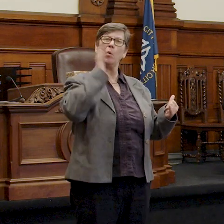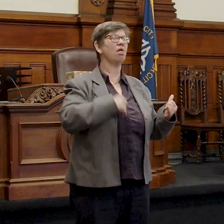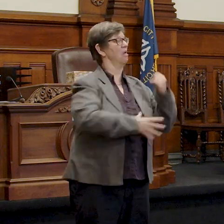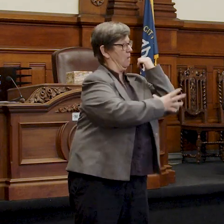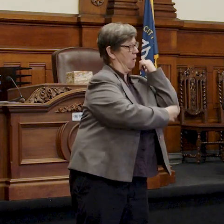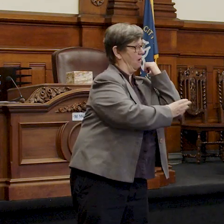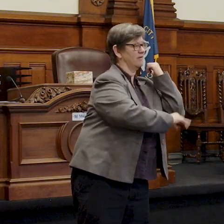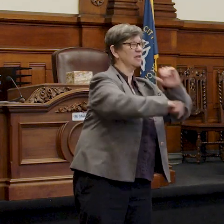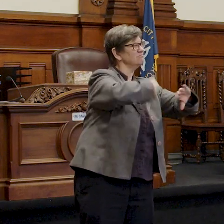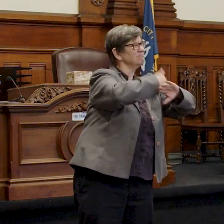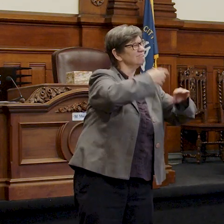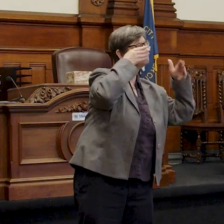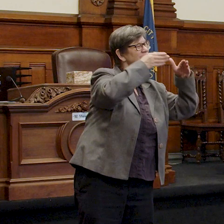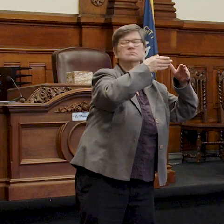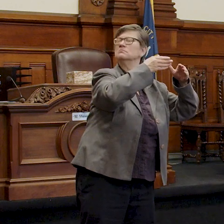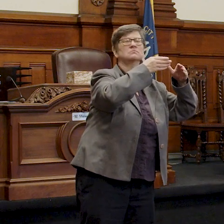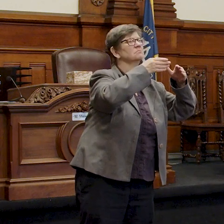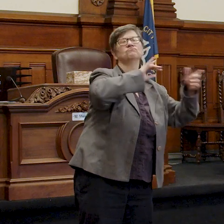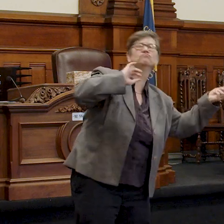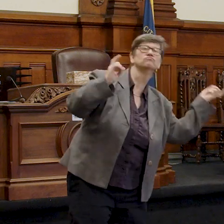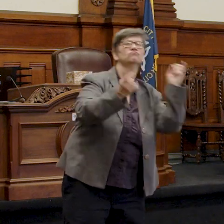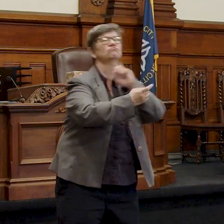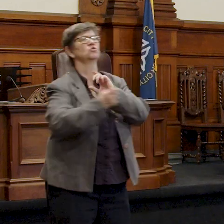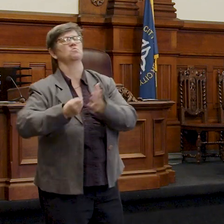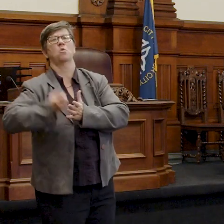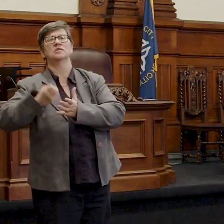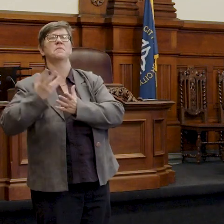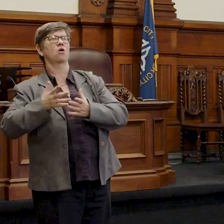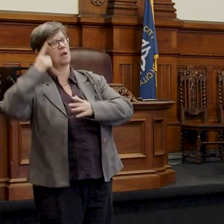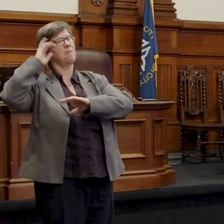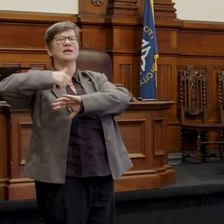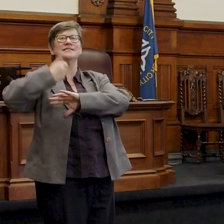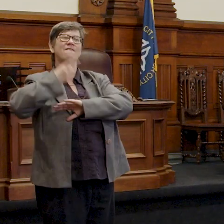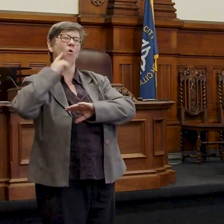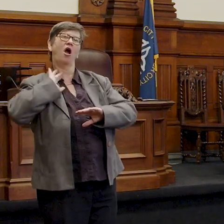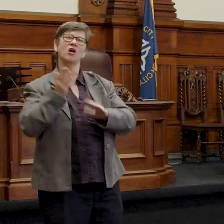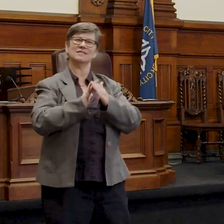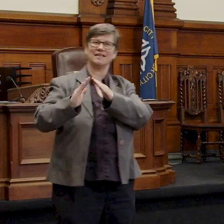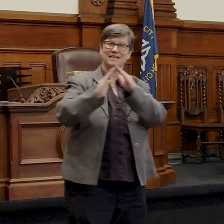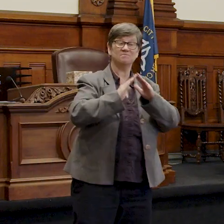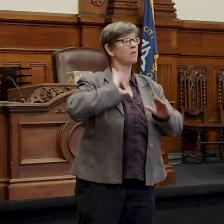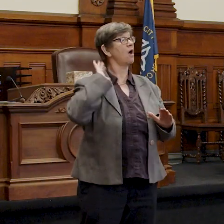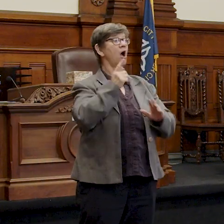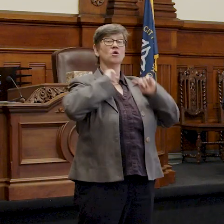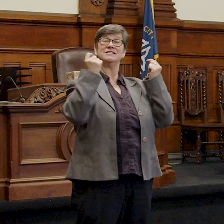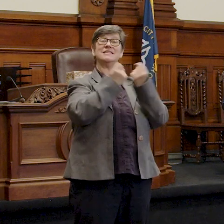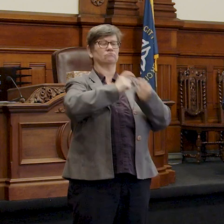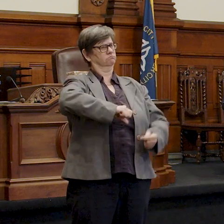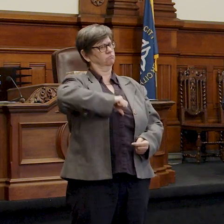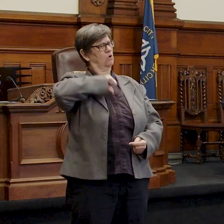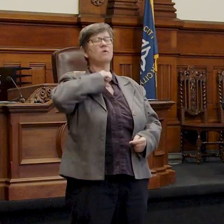mindset. I am proud of this budget, and I am proud of the team that helped me put it together, especially our Office of Management and